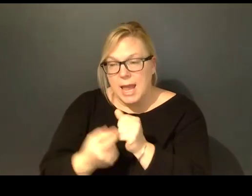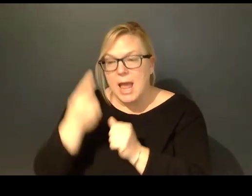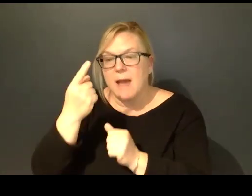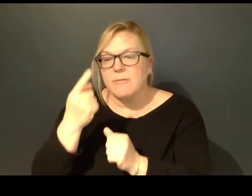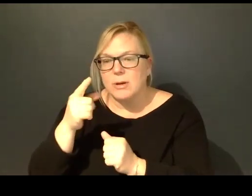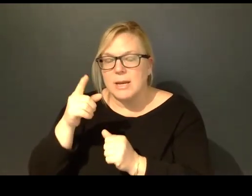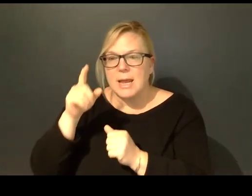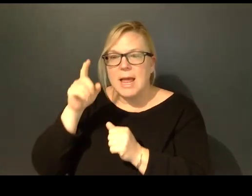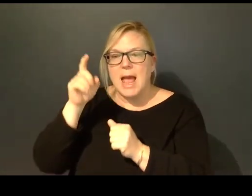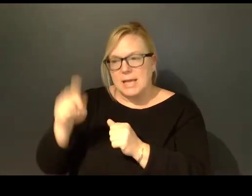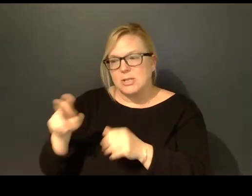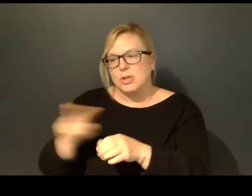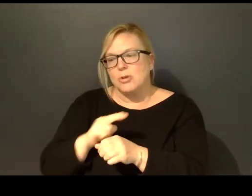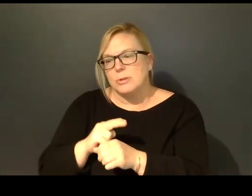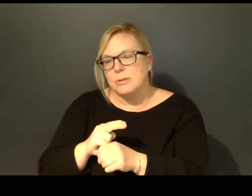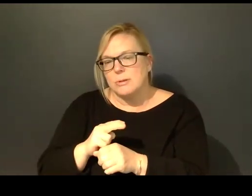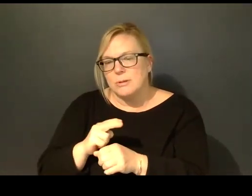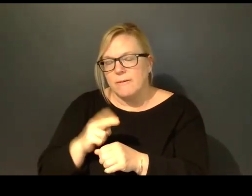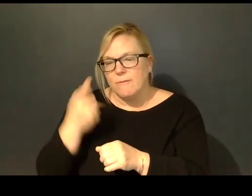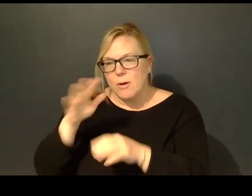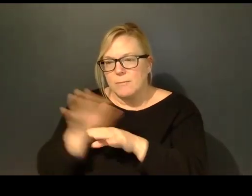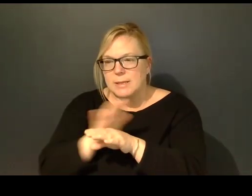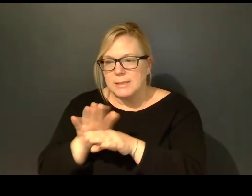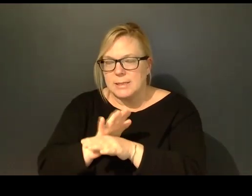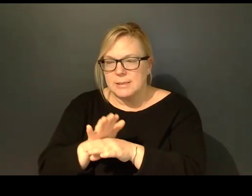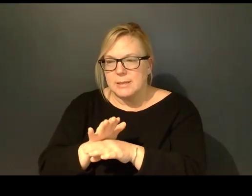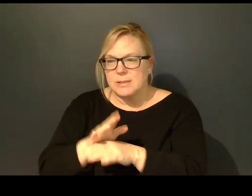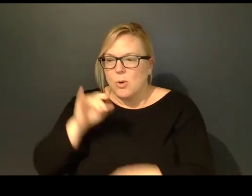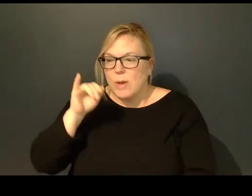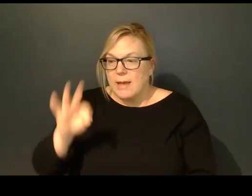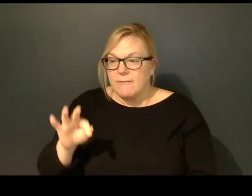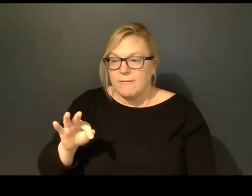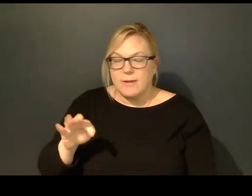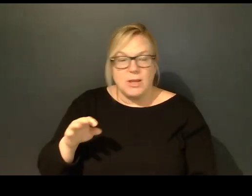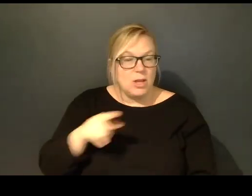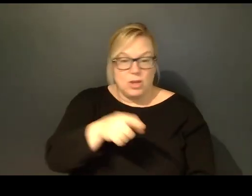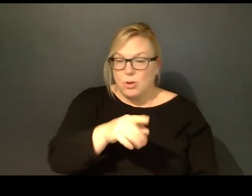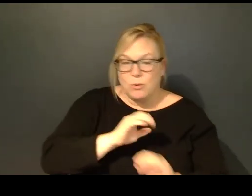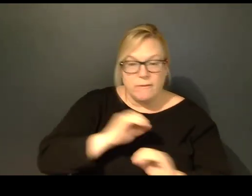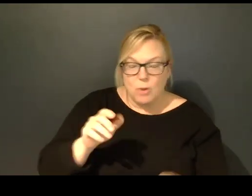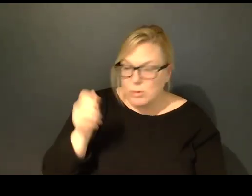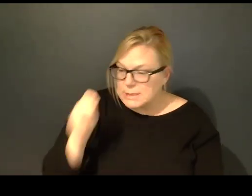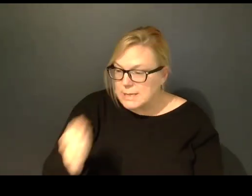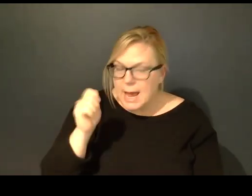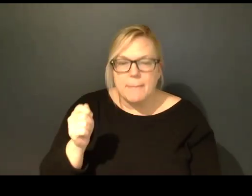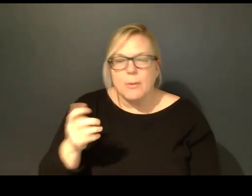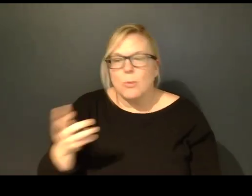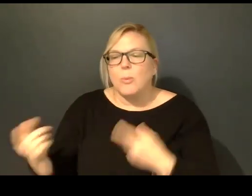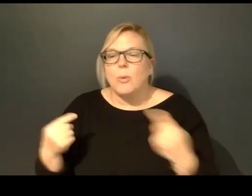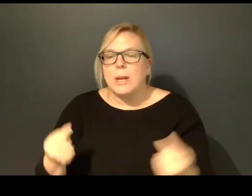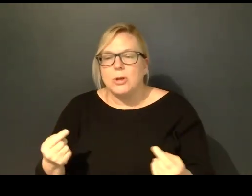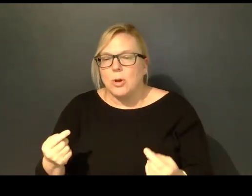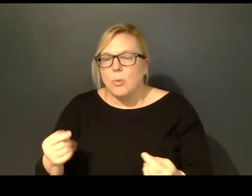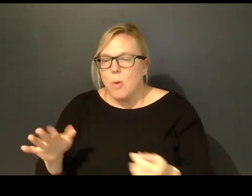them regardless of, how they prefer to engage. So ensuring you that the issues that you've identified